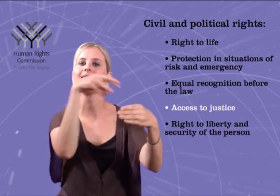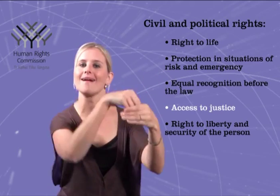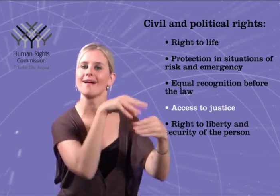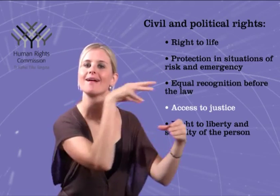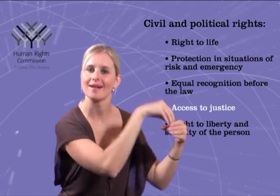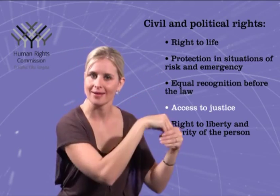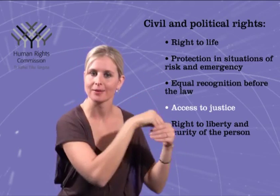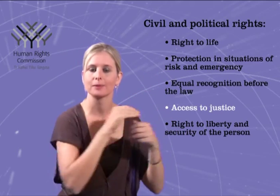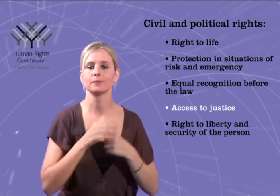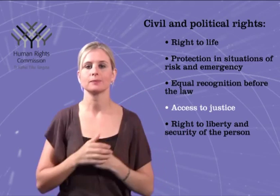access to justice,